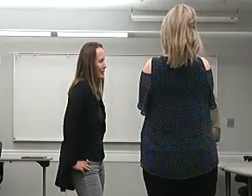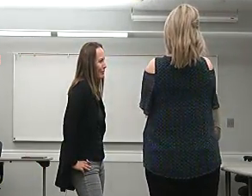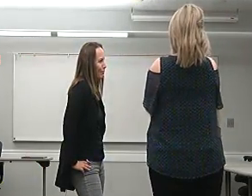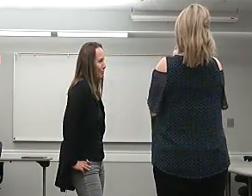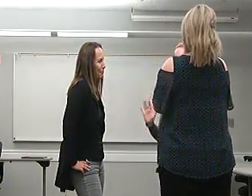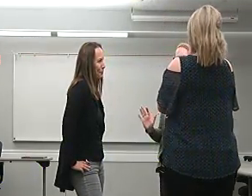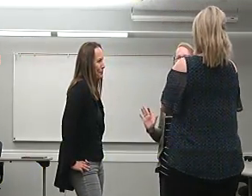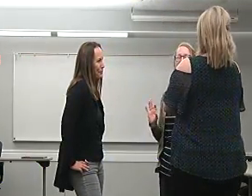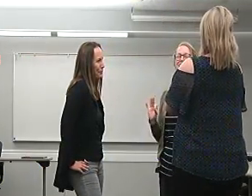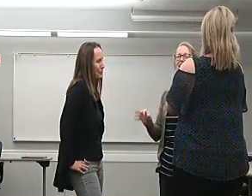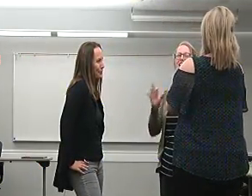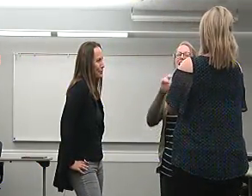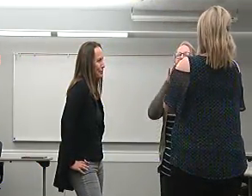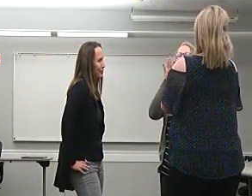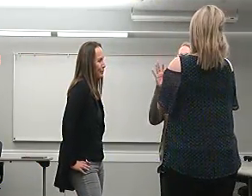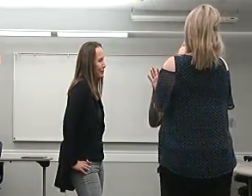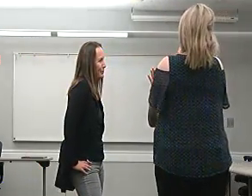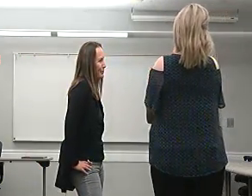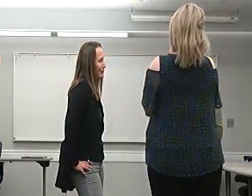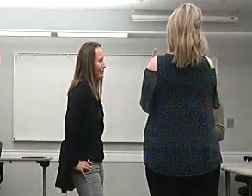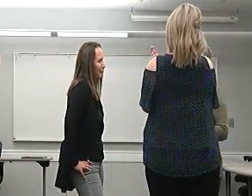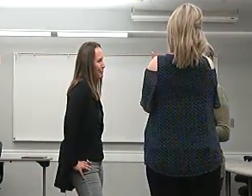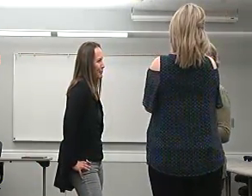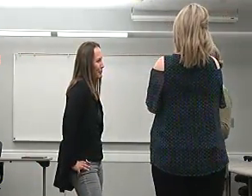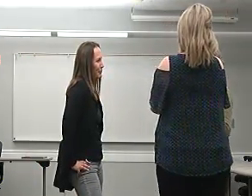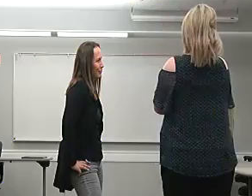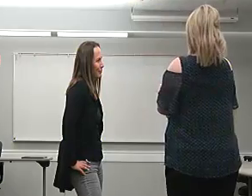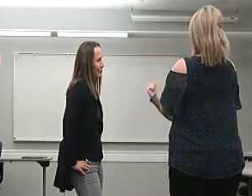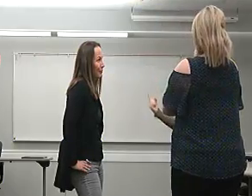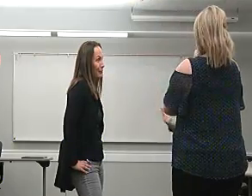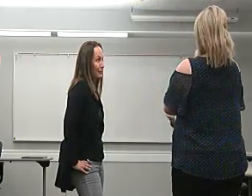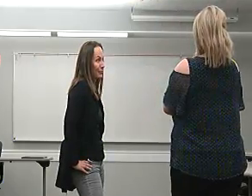kind of come to terms with the fact that they were not to them.